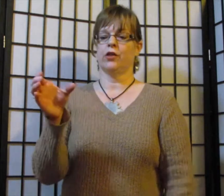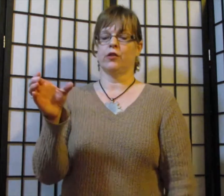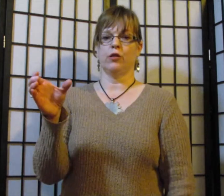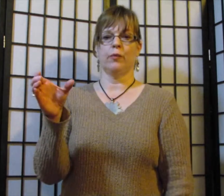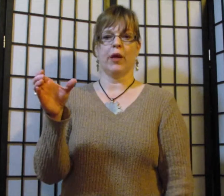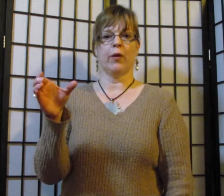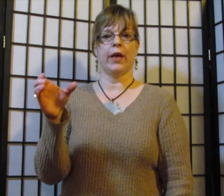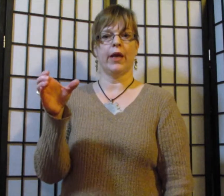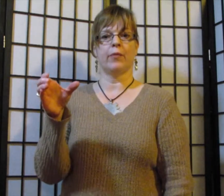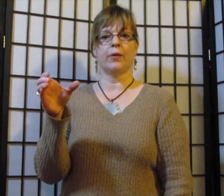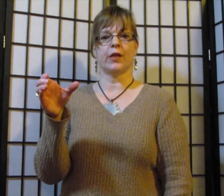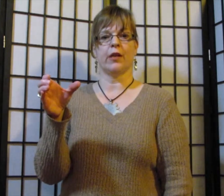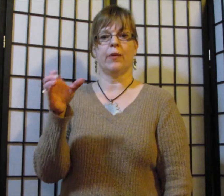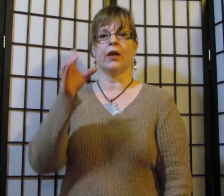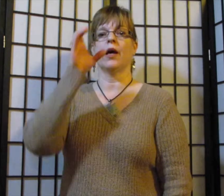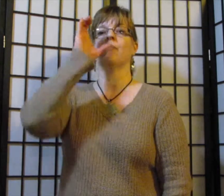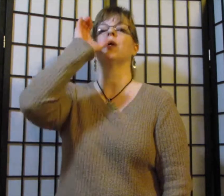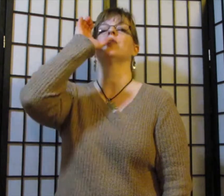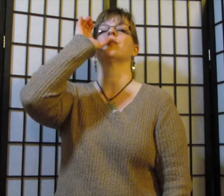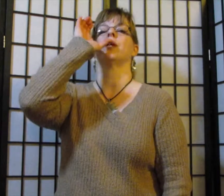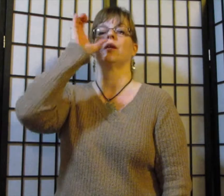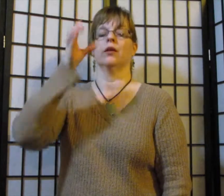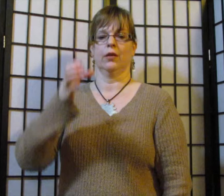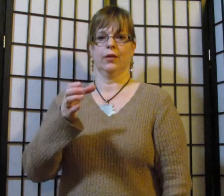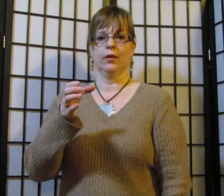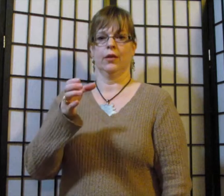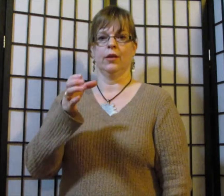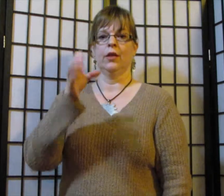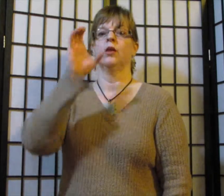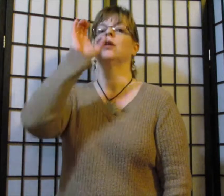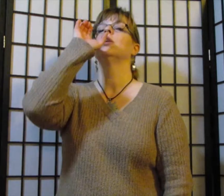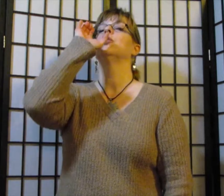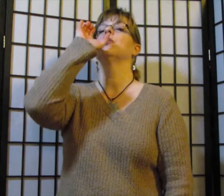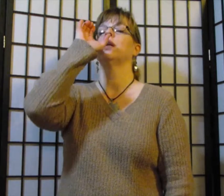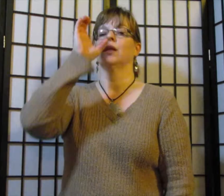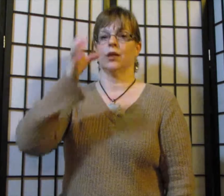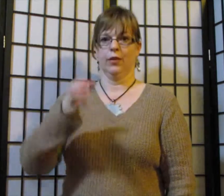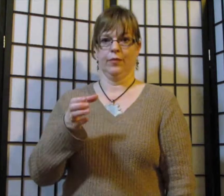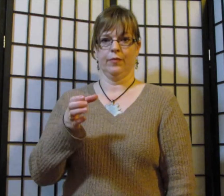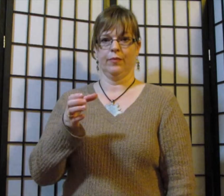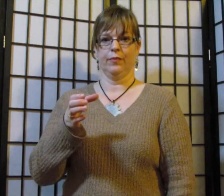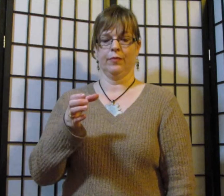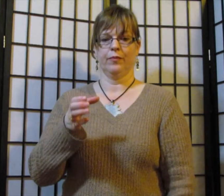just to make one hand pretend to be a cup and drink. Drink.